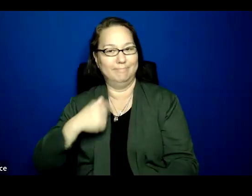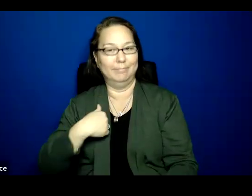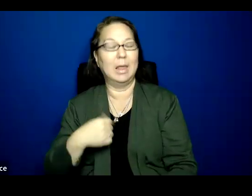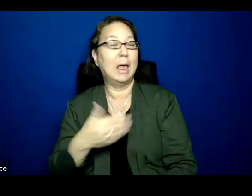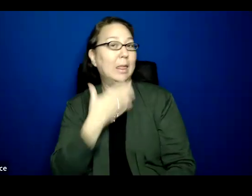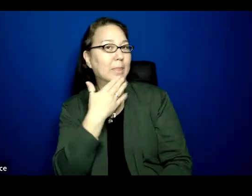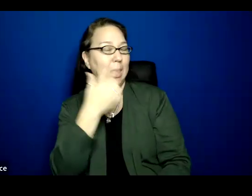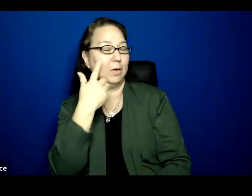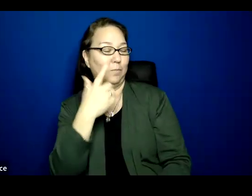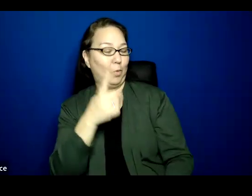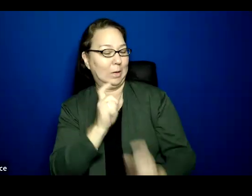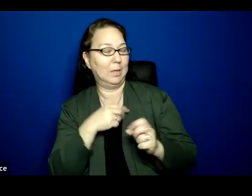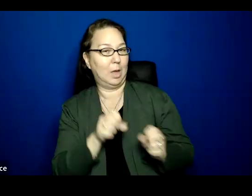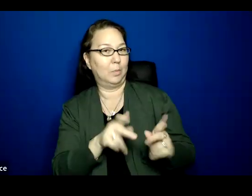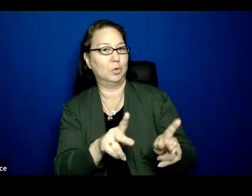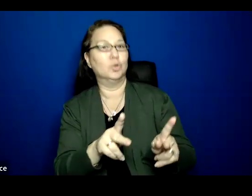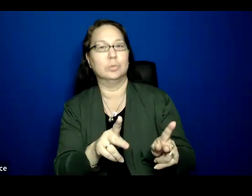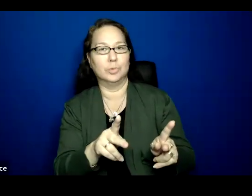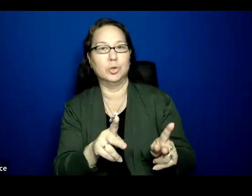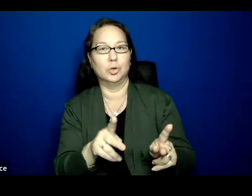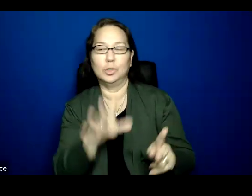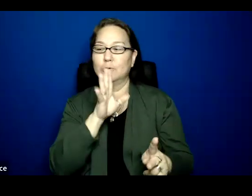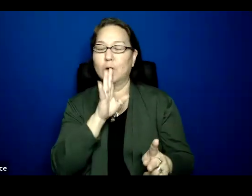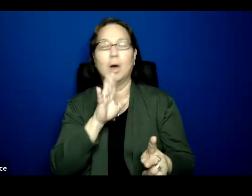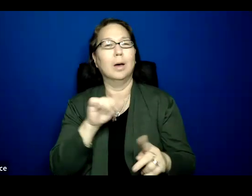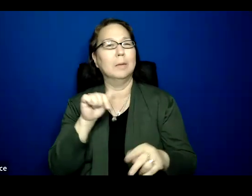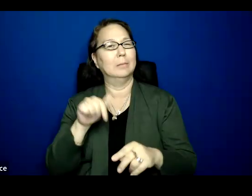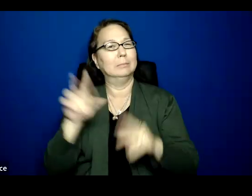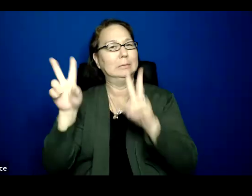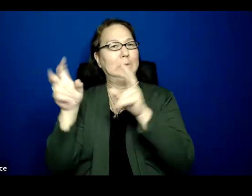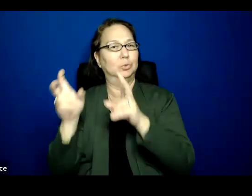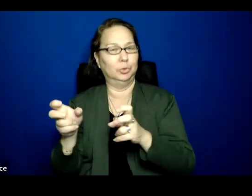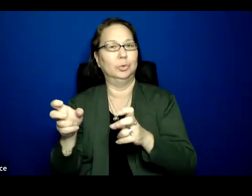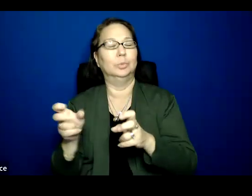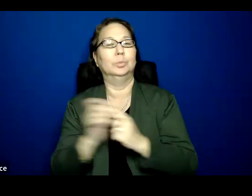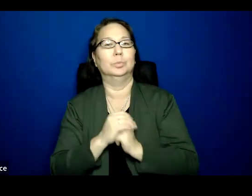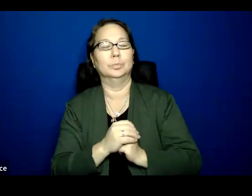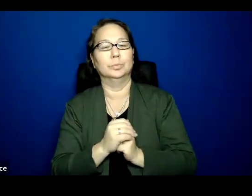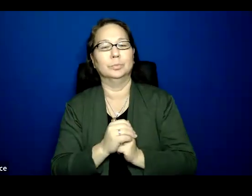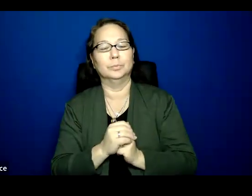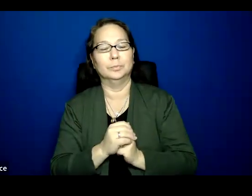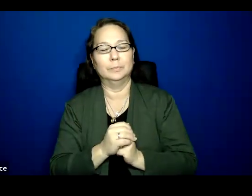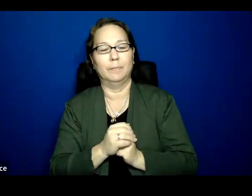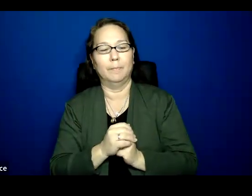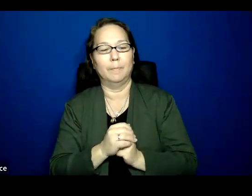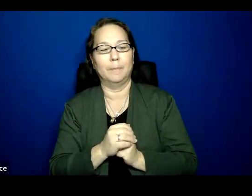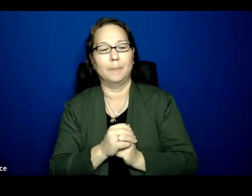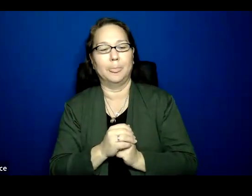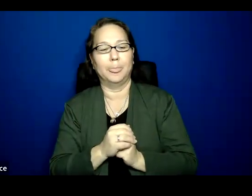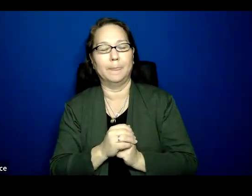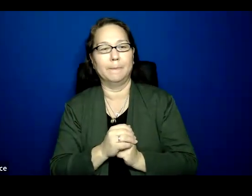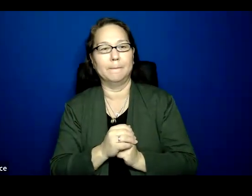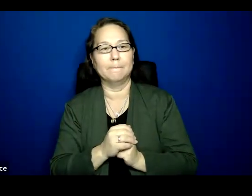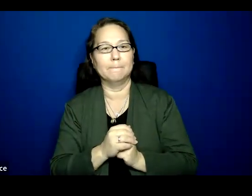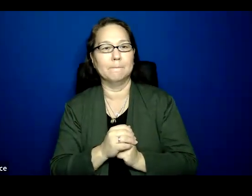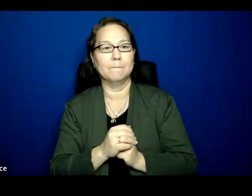speak about a issue that I find so vital for our students' academic growth and emotional well-being and their